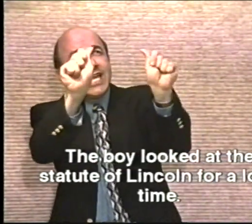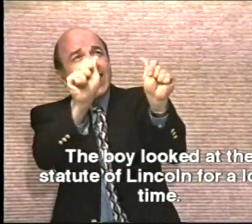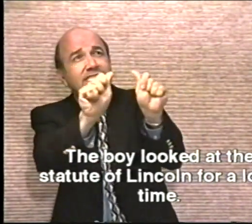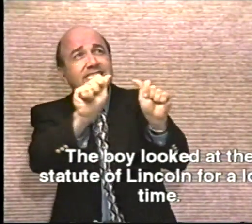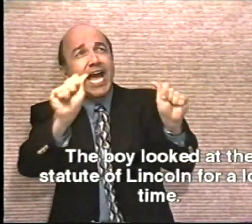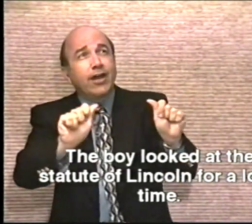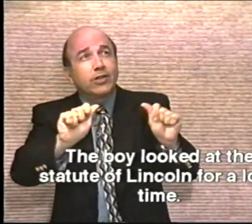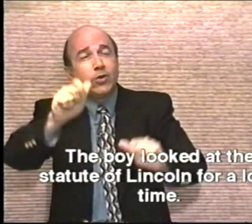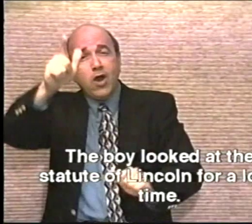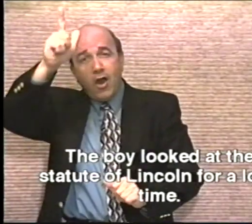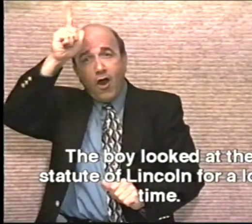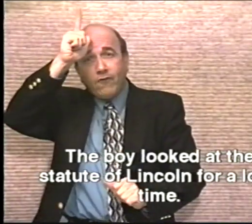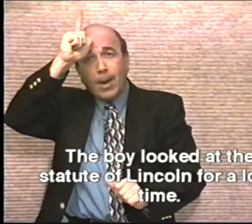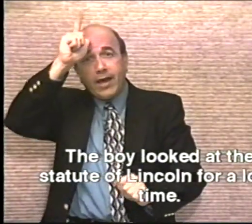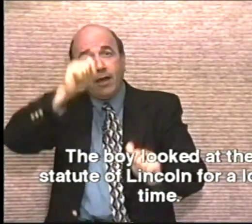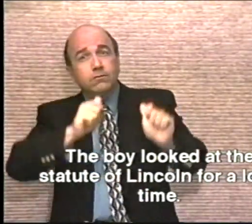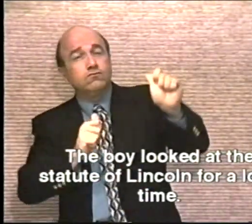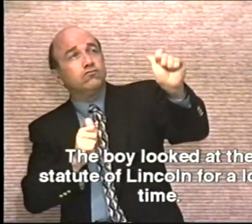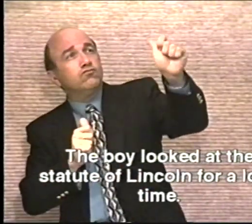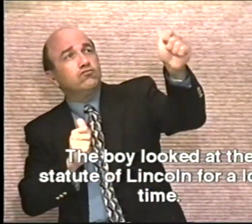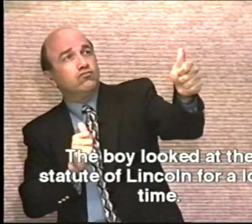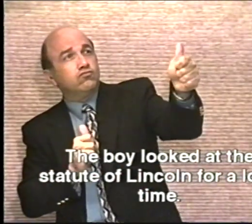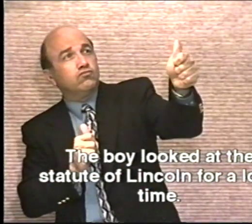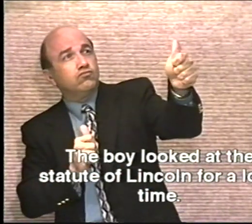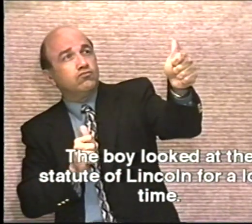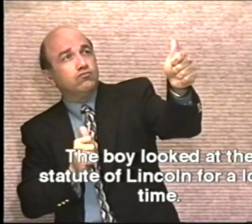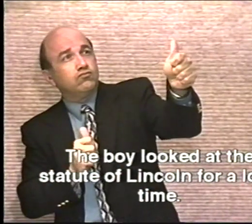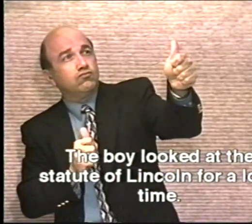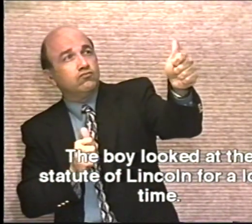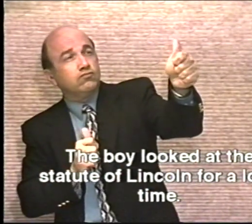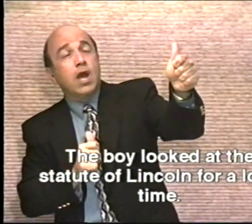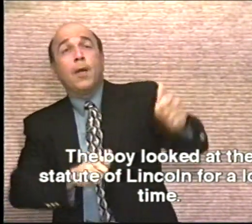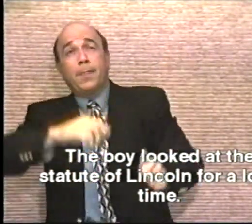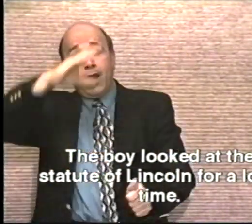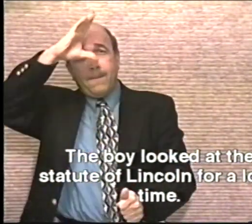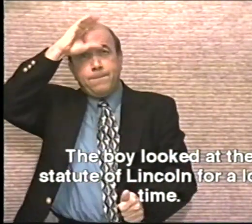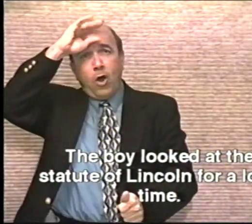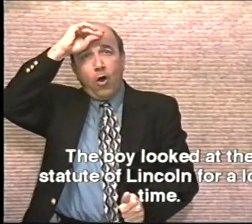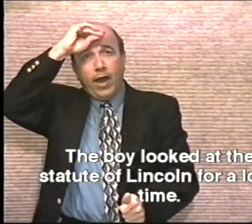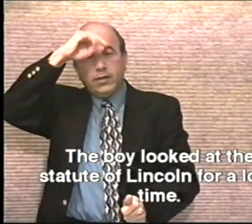a statue of Lincoln. Then boy